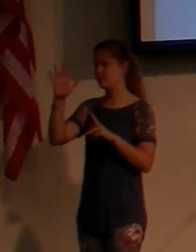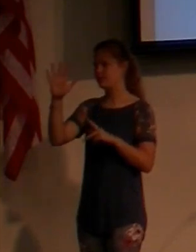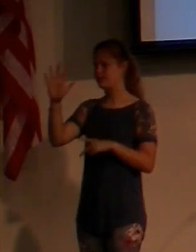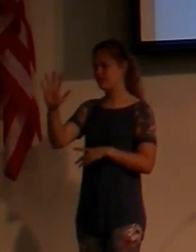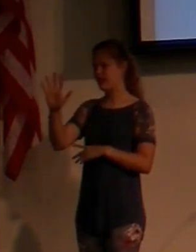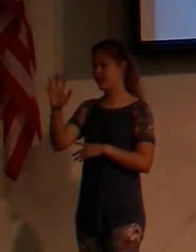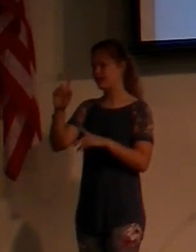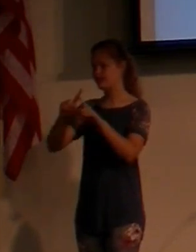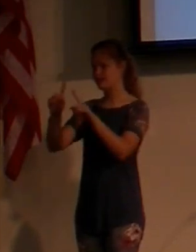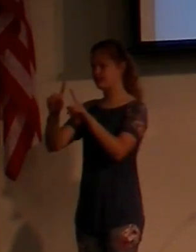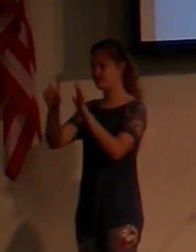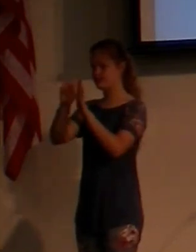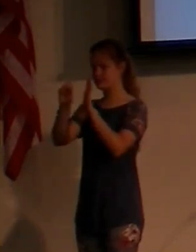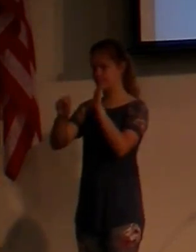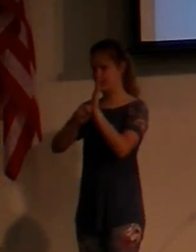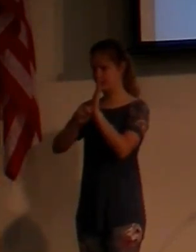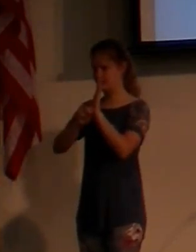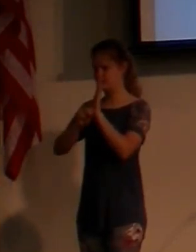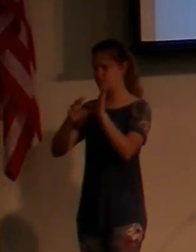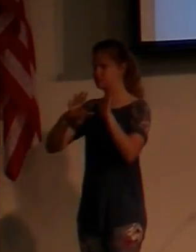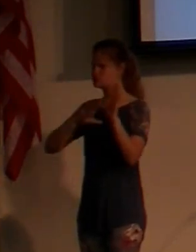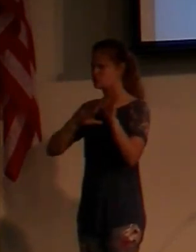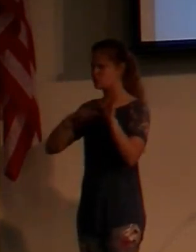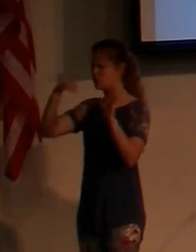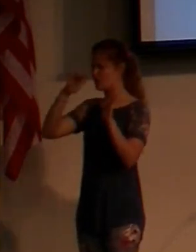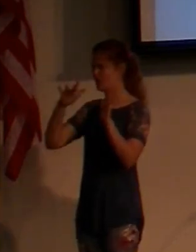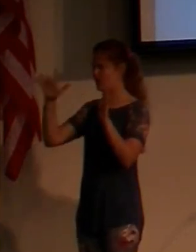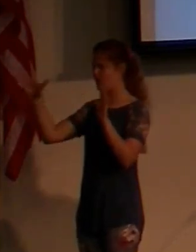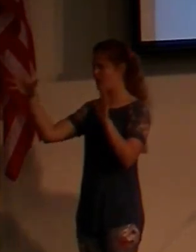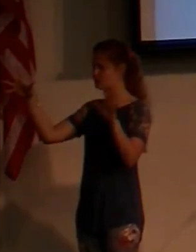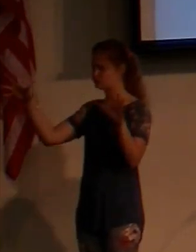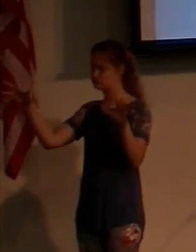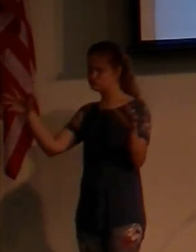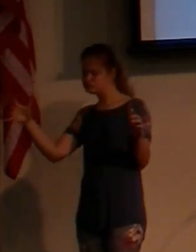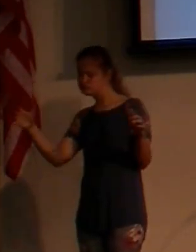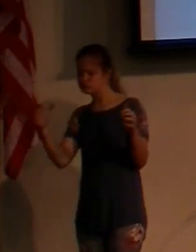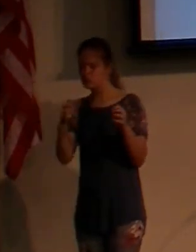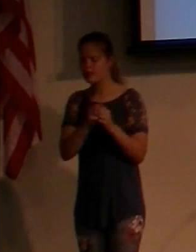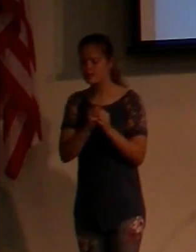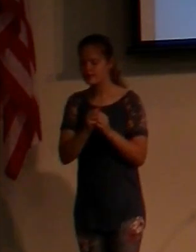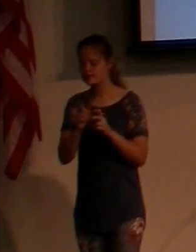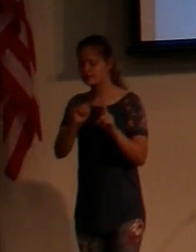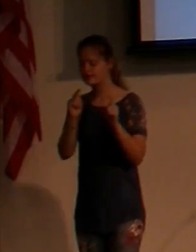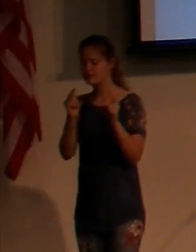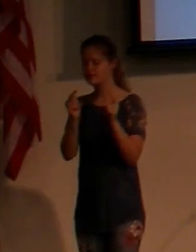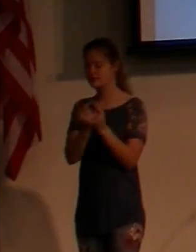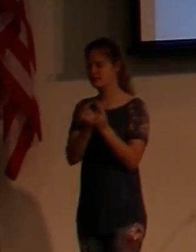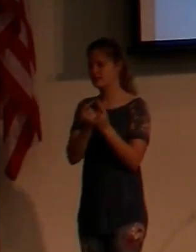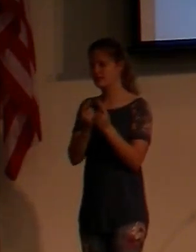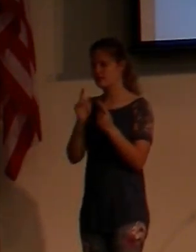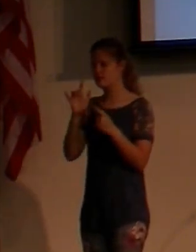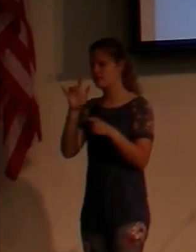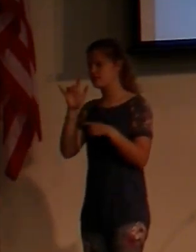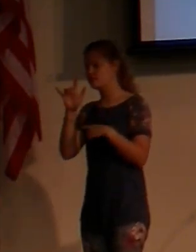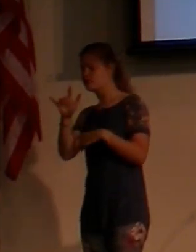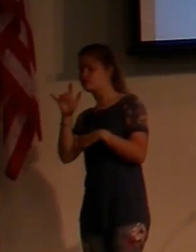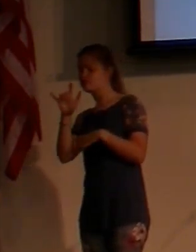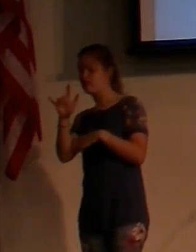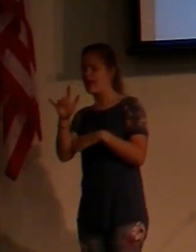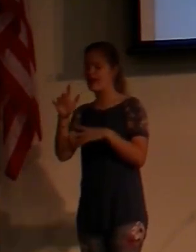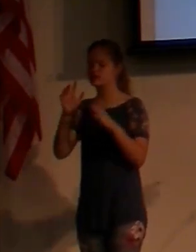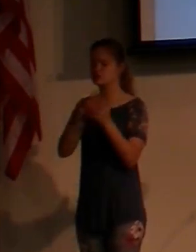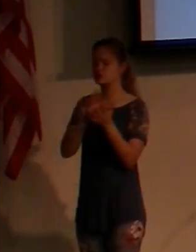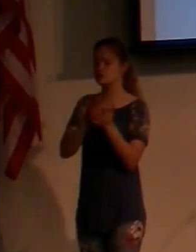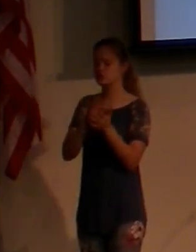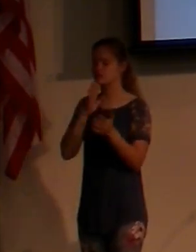states. Isn't that cool how God puts together these teams? We train them with flight school, and we don't have time to talk about all that, but it's just neat how